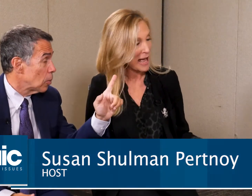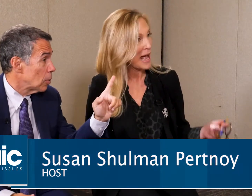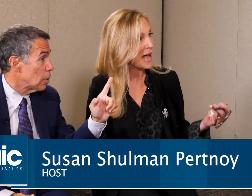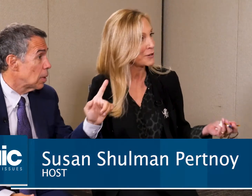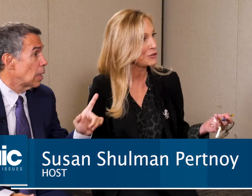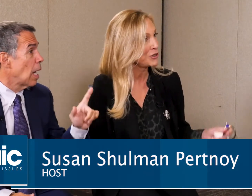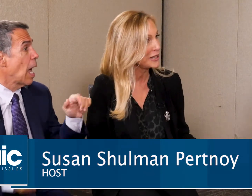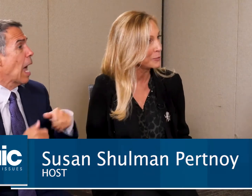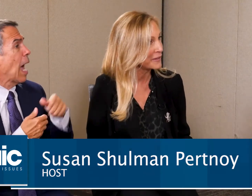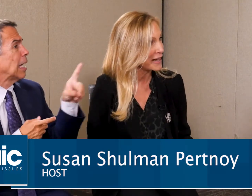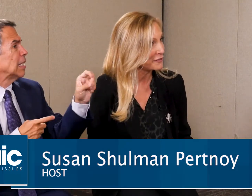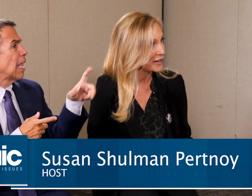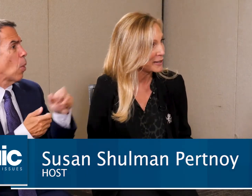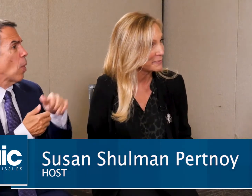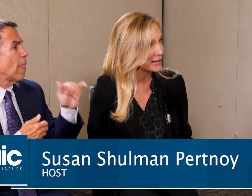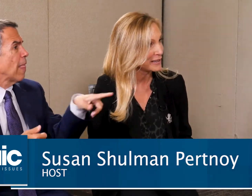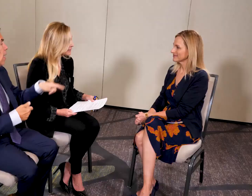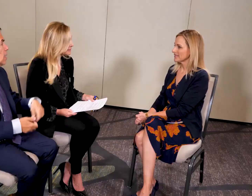How did you deal with that fame?